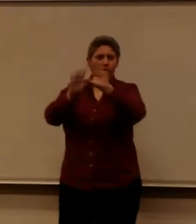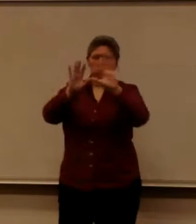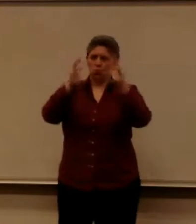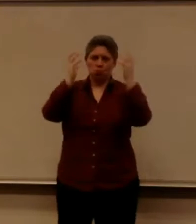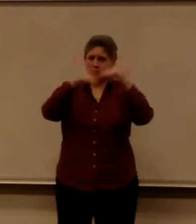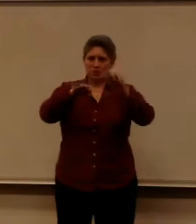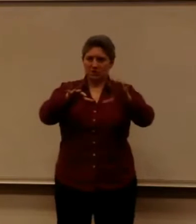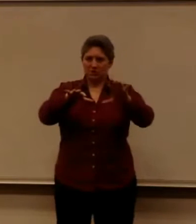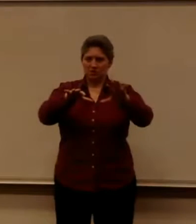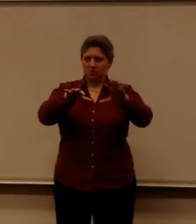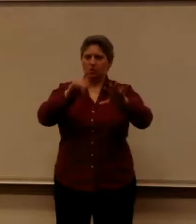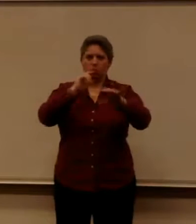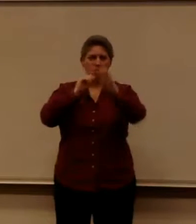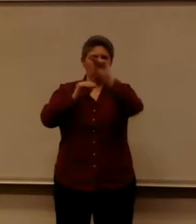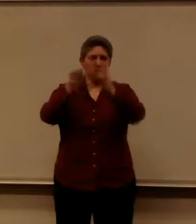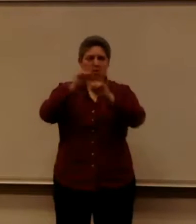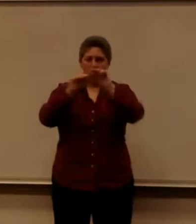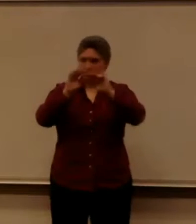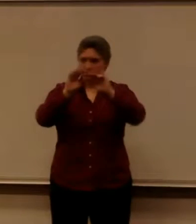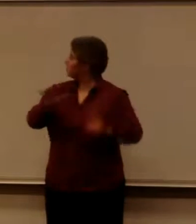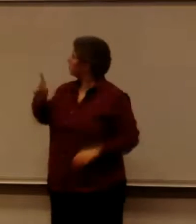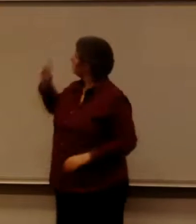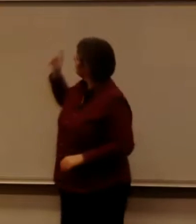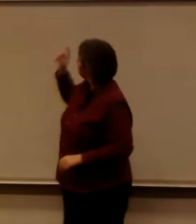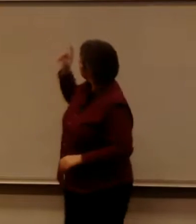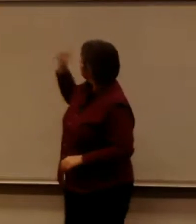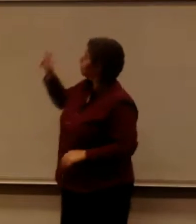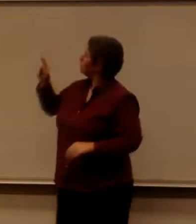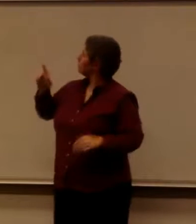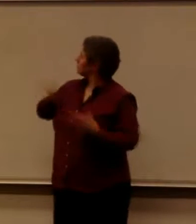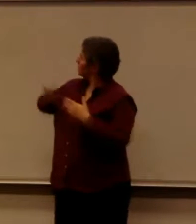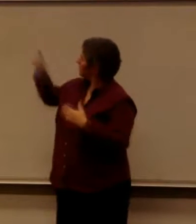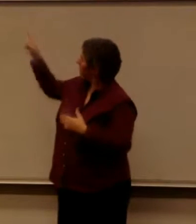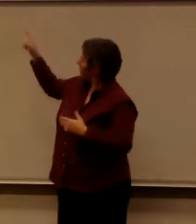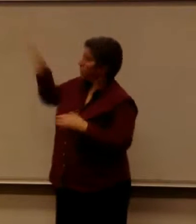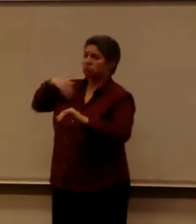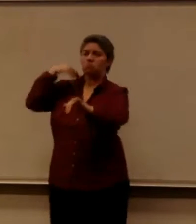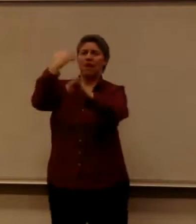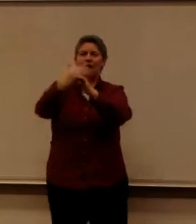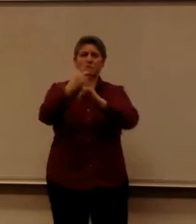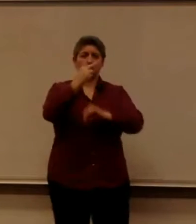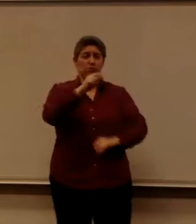what's happening. A couple of times the dates there in the wrong order, you'll see.